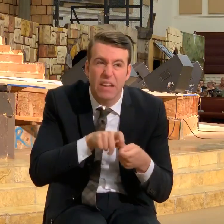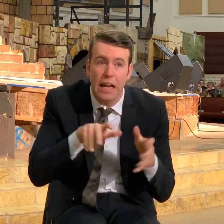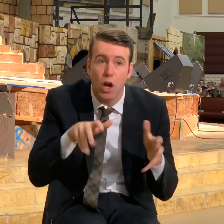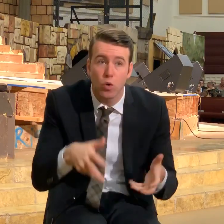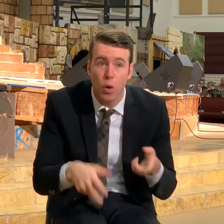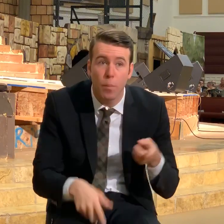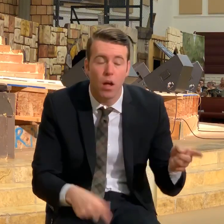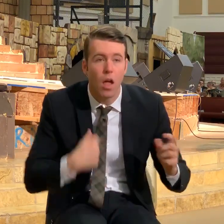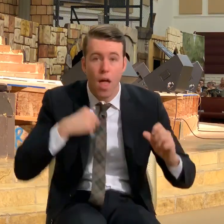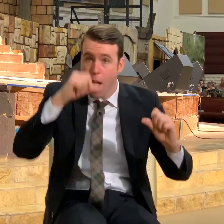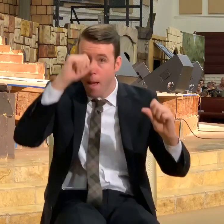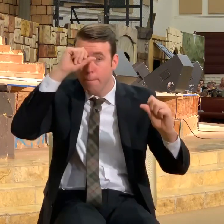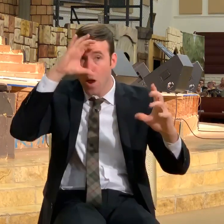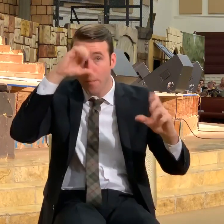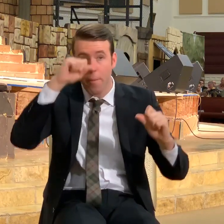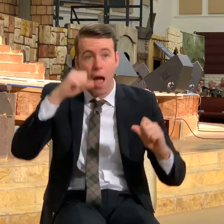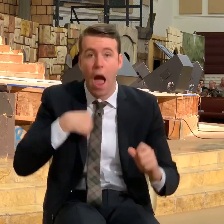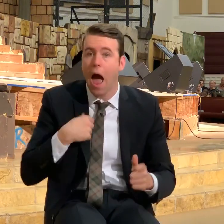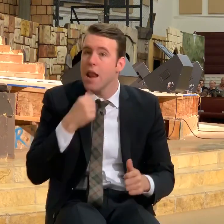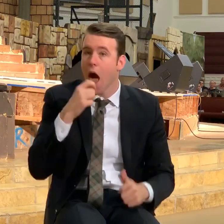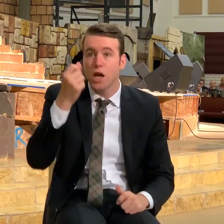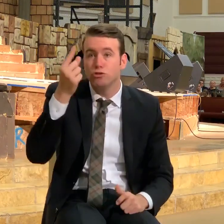This blew my mind. I've never seen this.